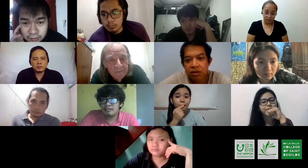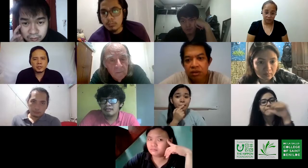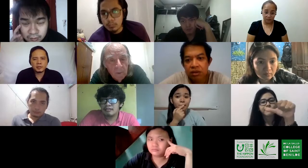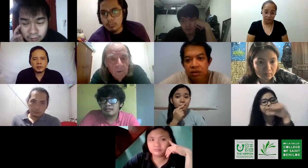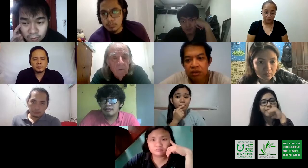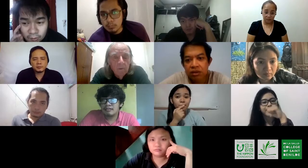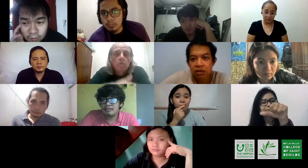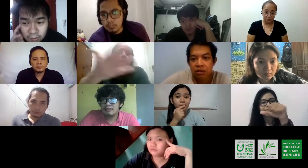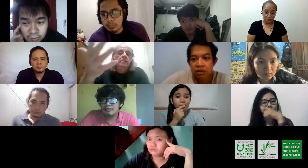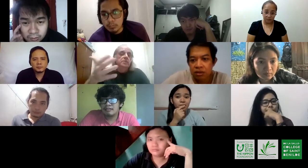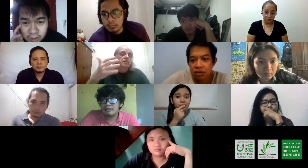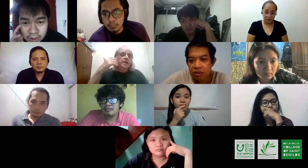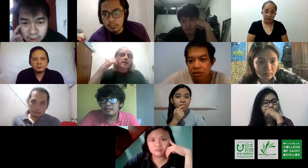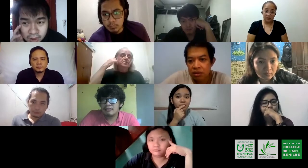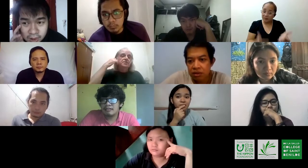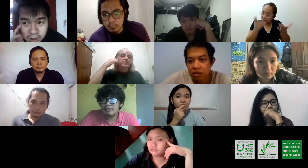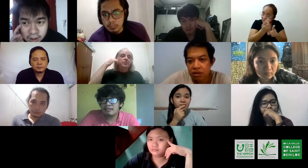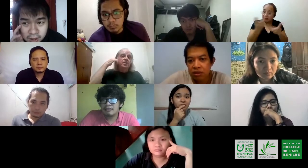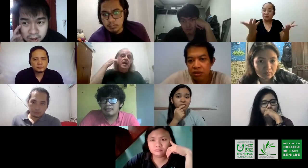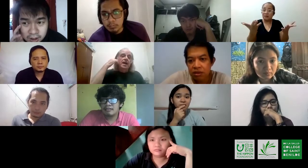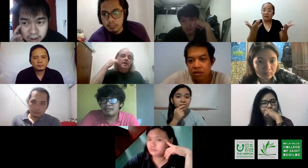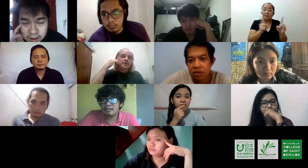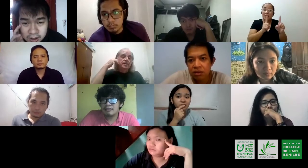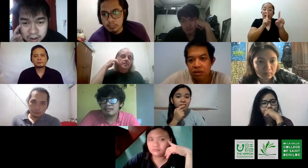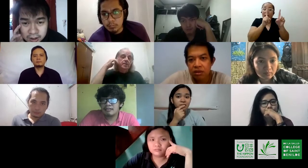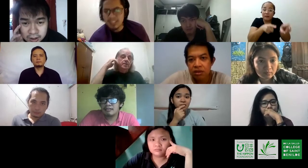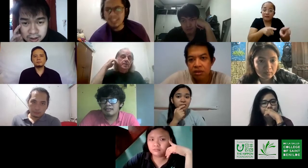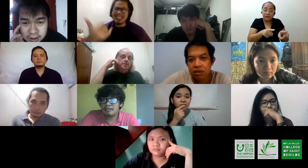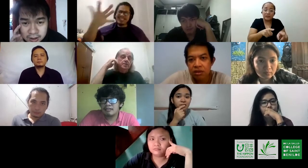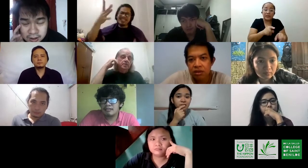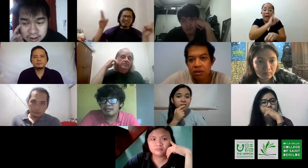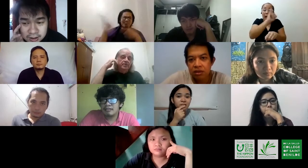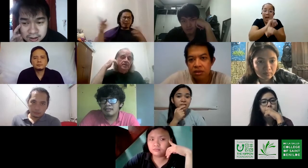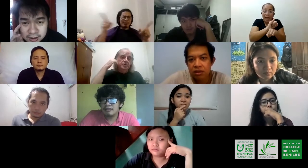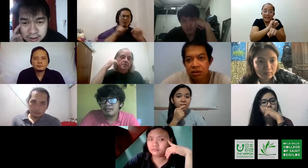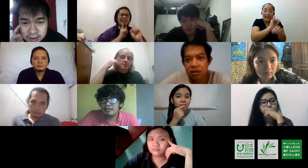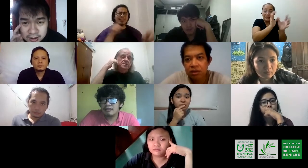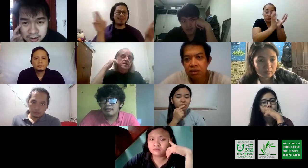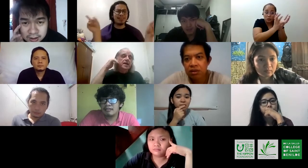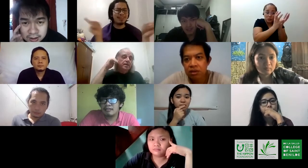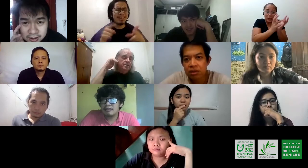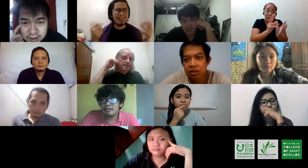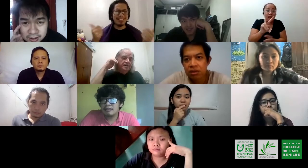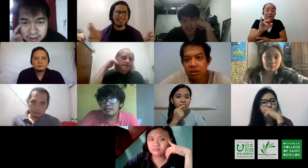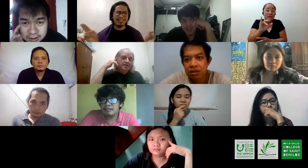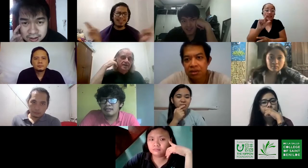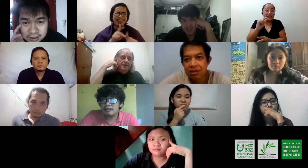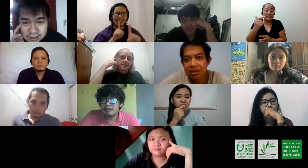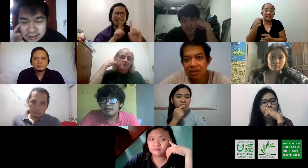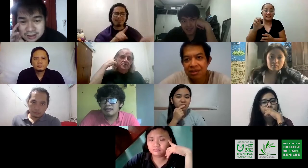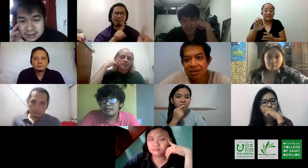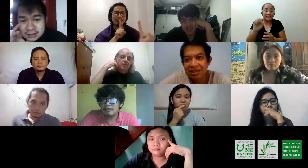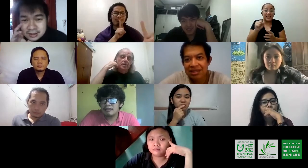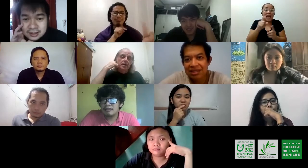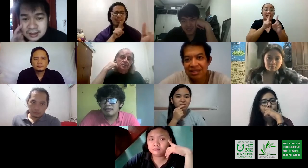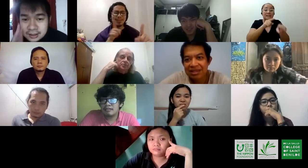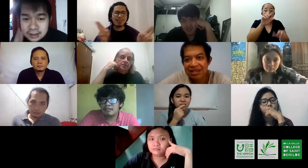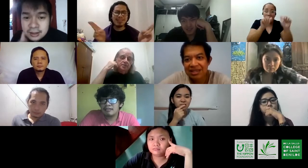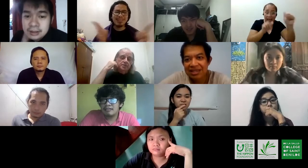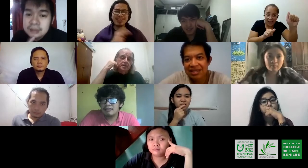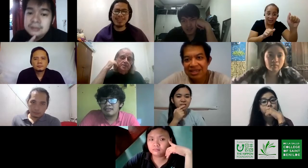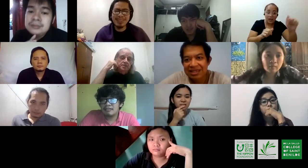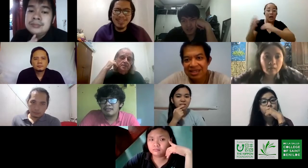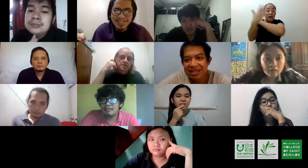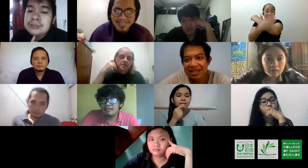No, sir. No. Right, so the answer for the island communities and the villages is A. The answer for the